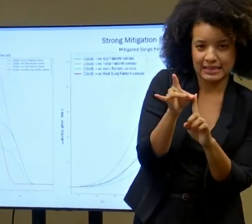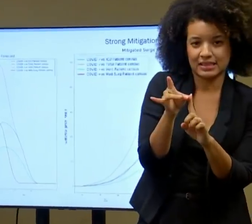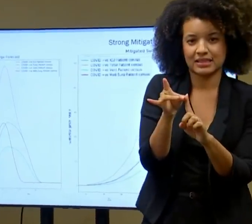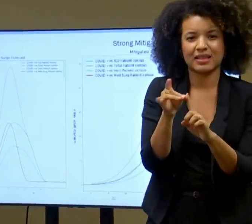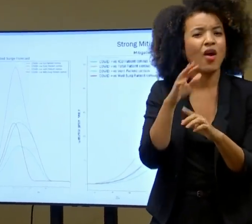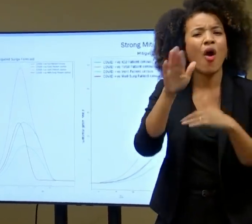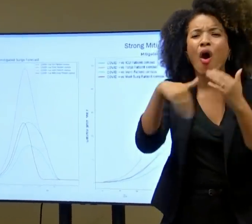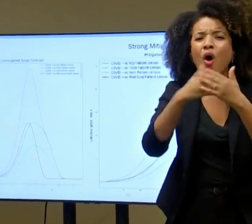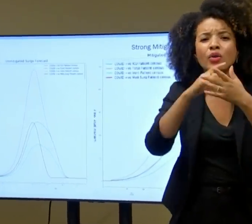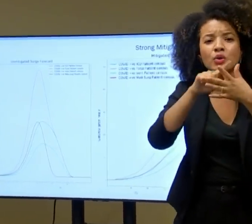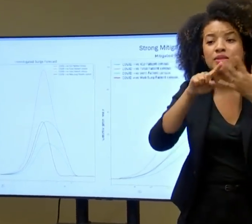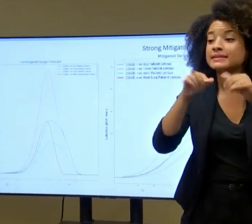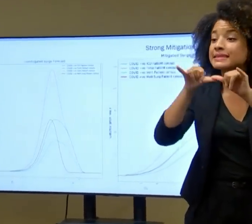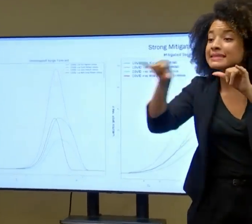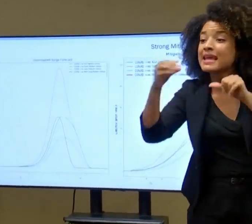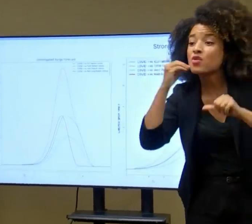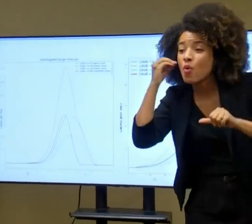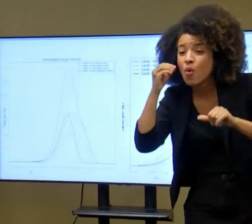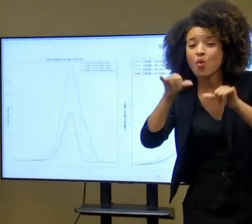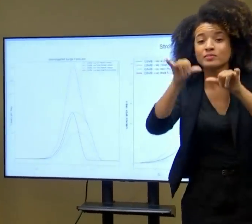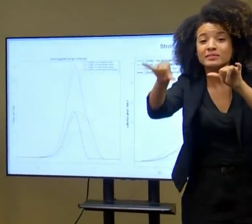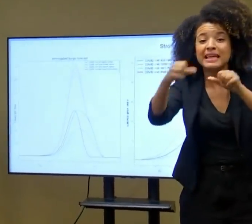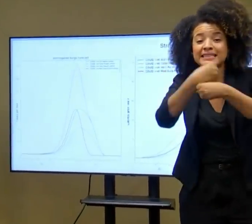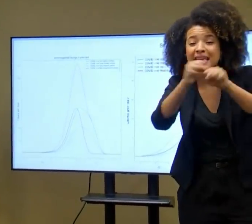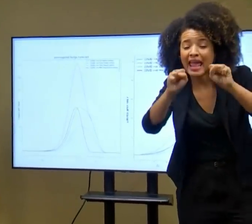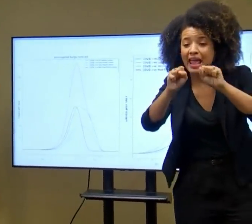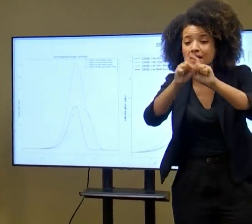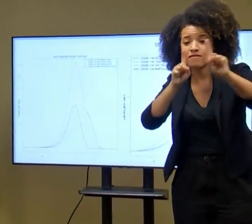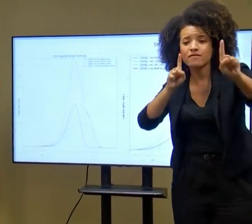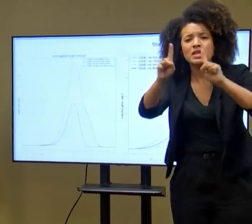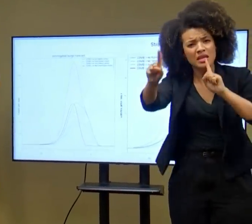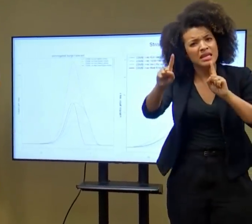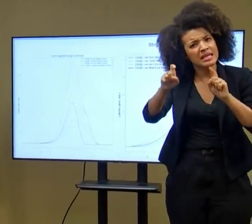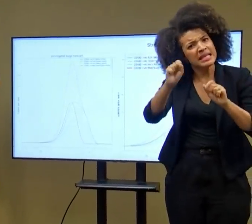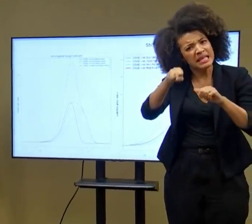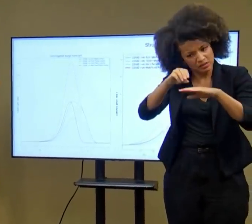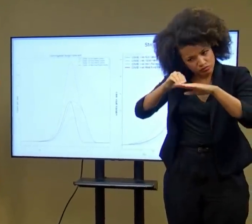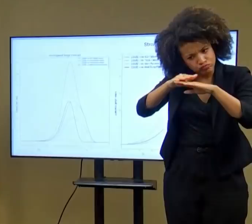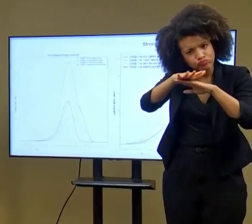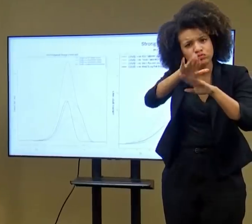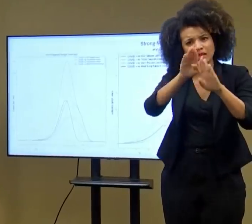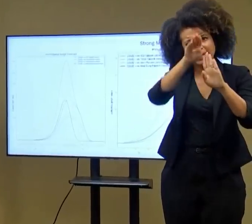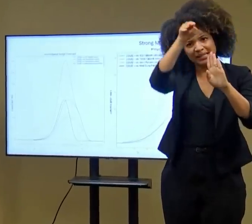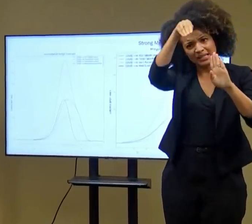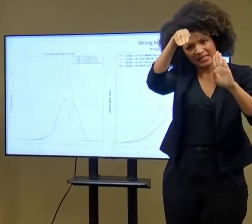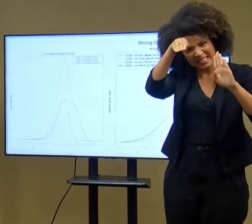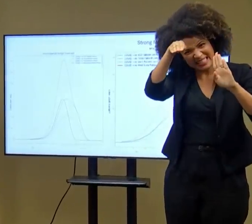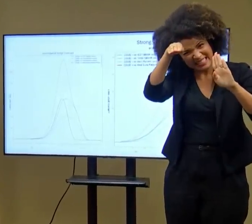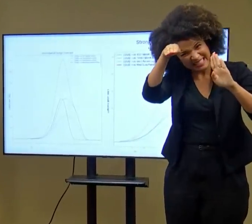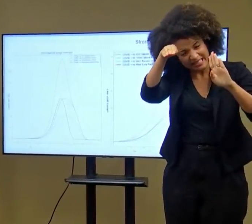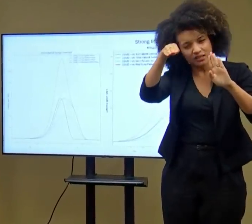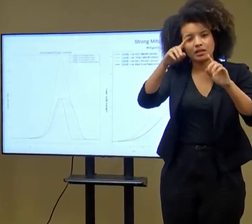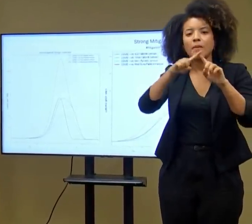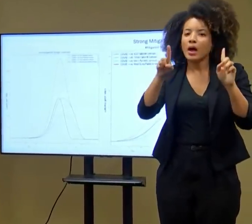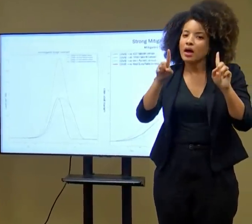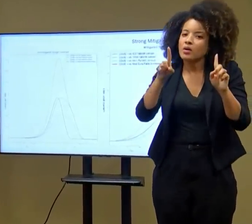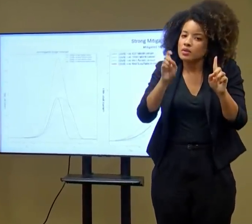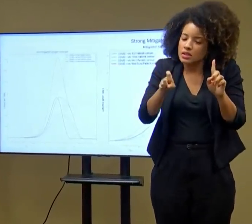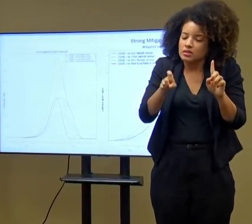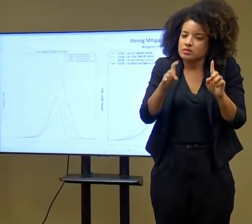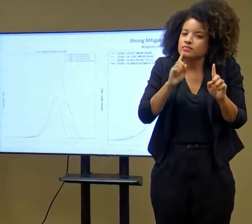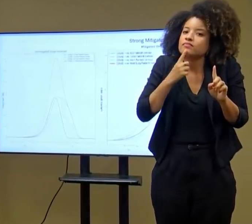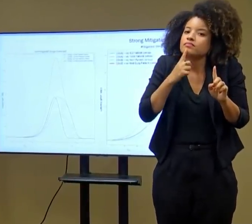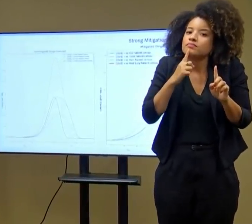the stay home, stay safe, are making a difference. It is flattening the curve. but we need to be vigilant in making sure